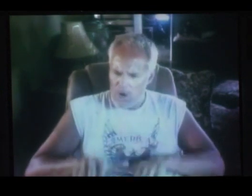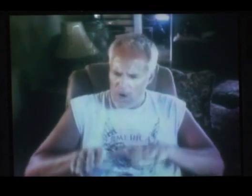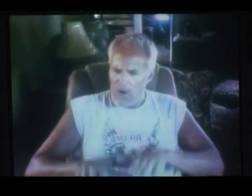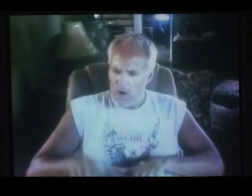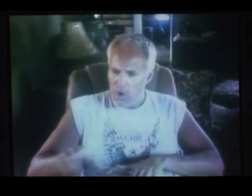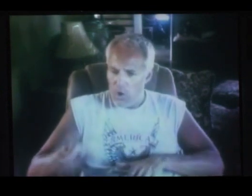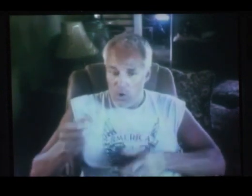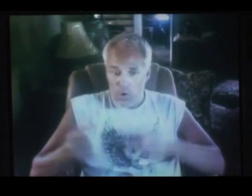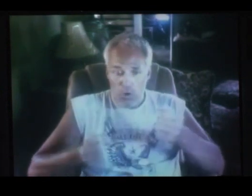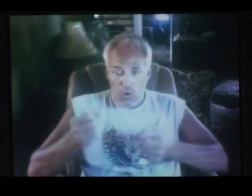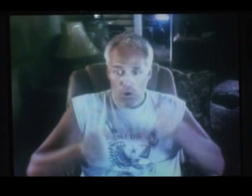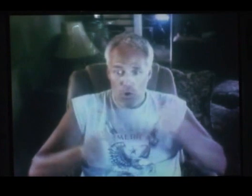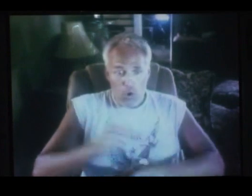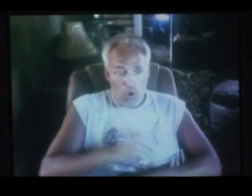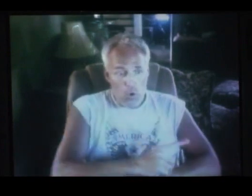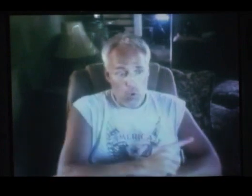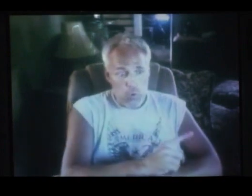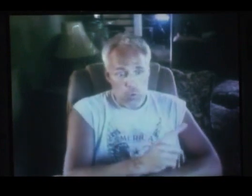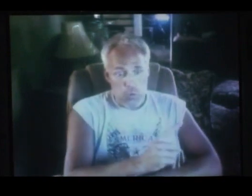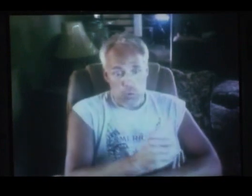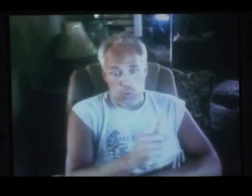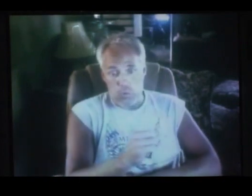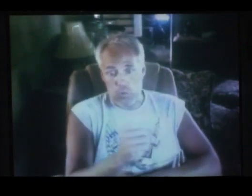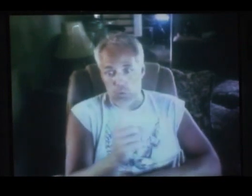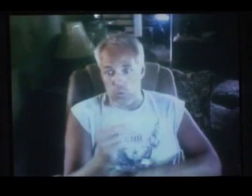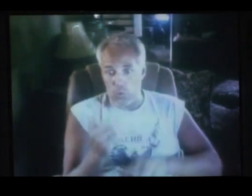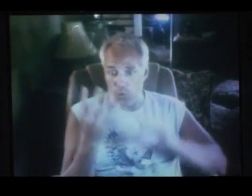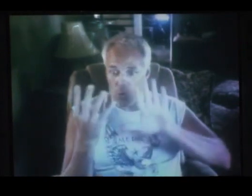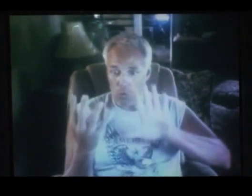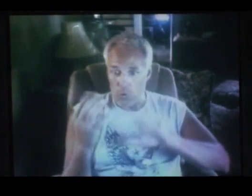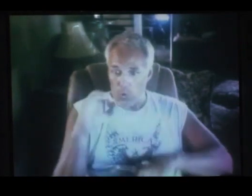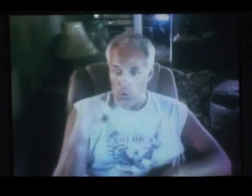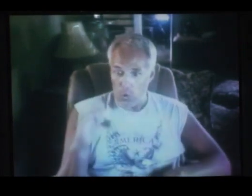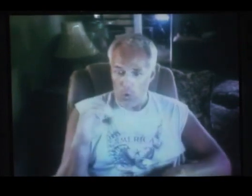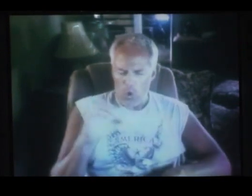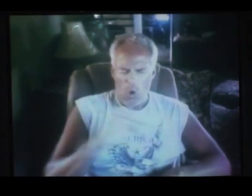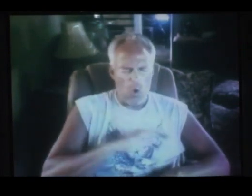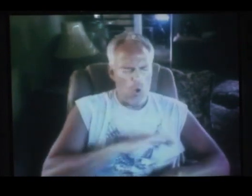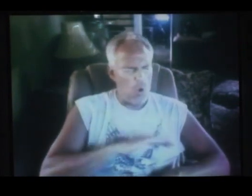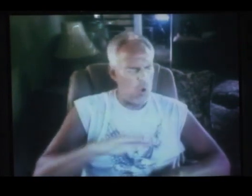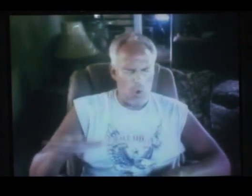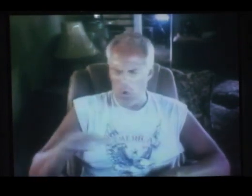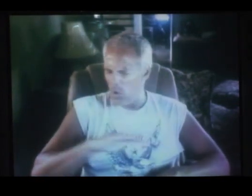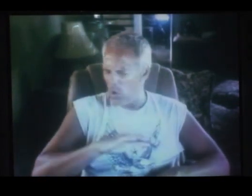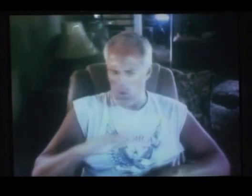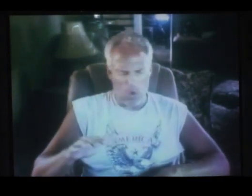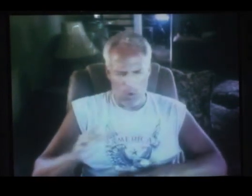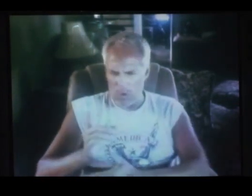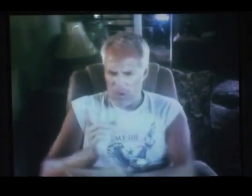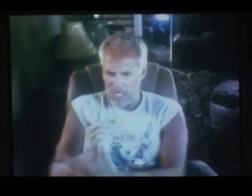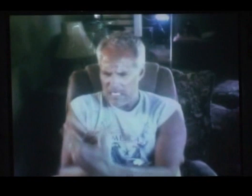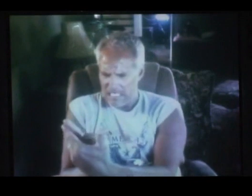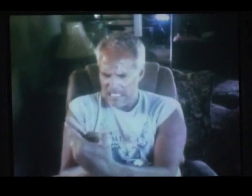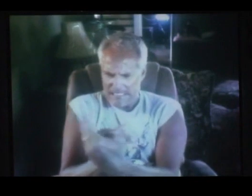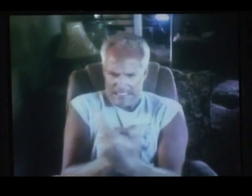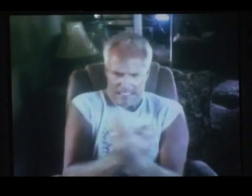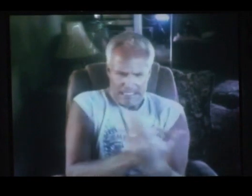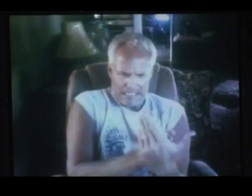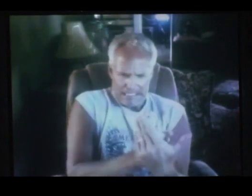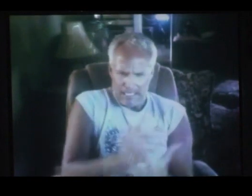Slow down, you know, you're driving too fast, you know, so, you know, like 90, so bring it back down,